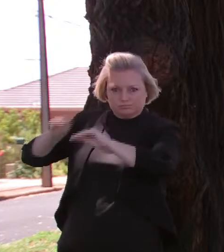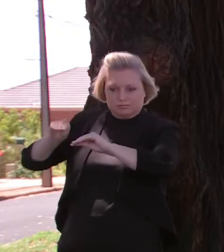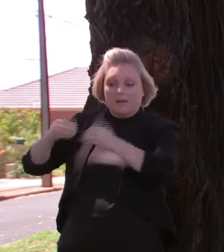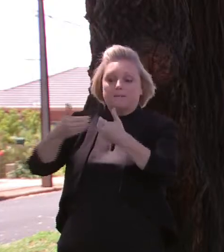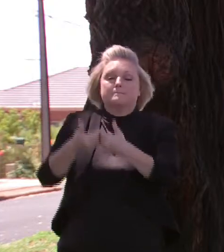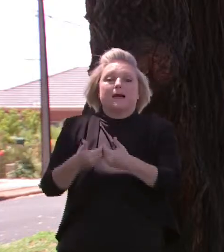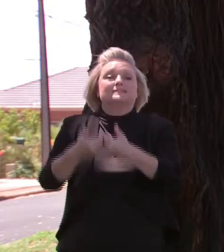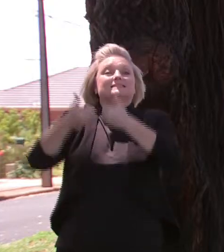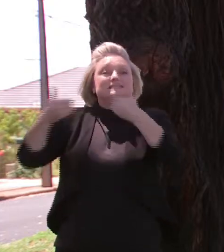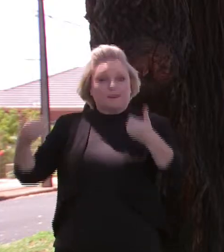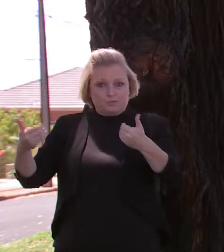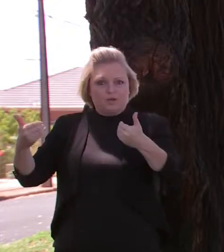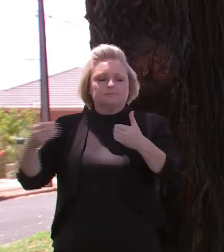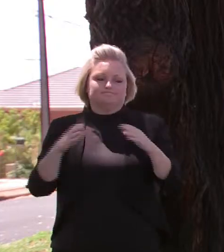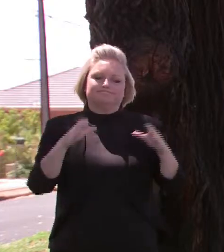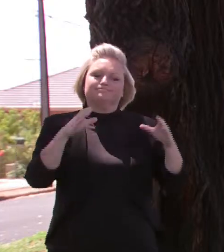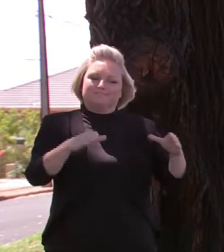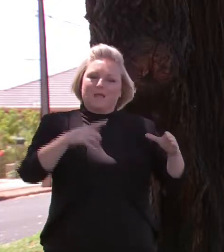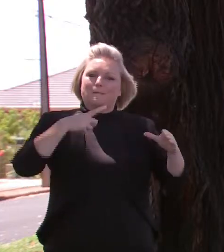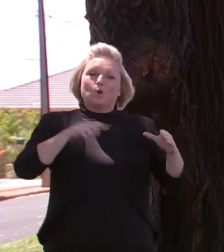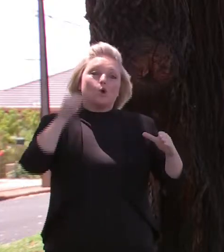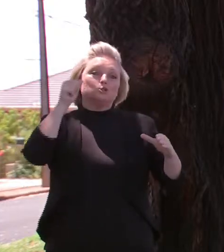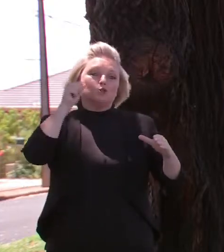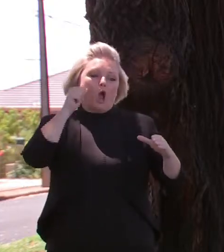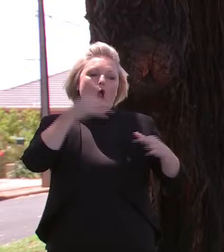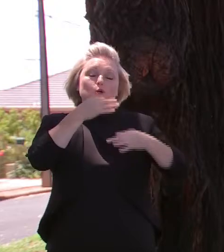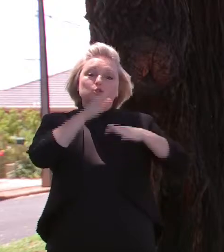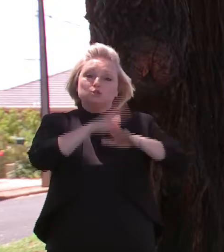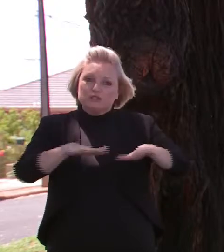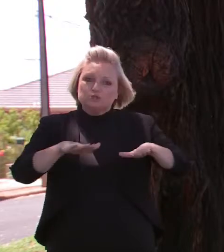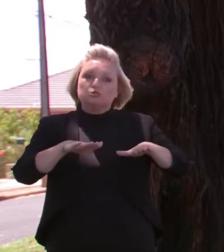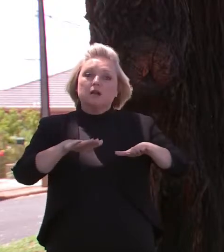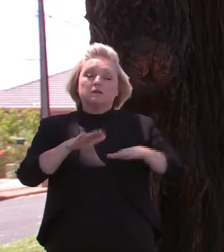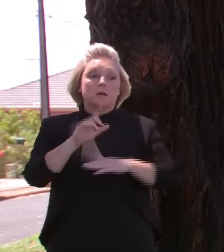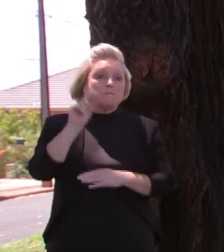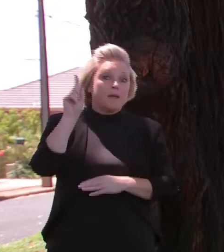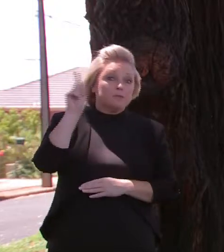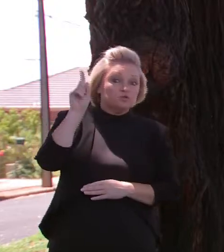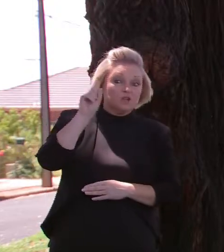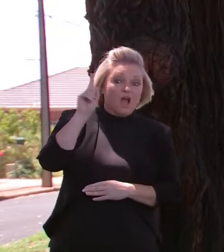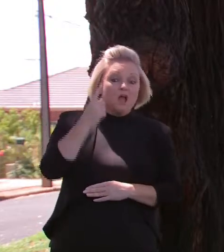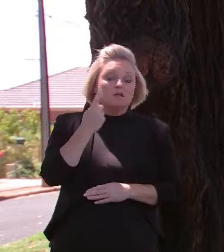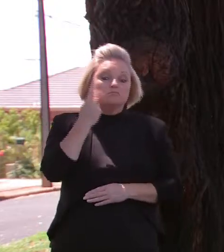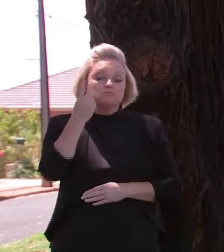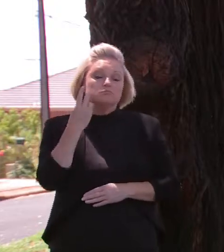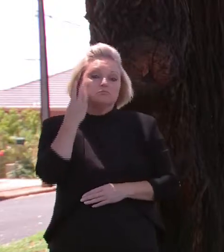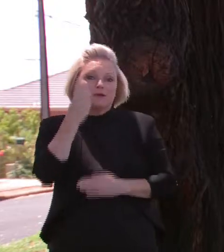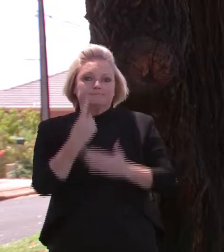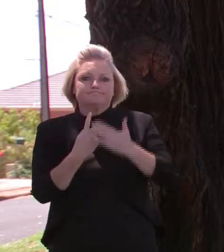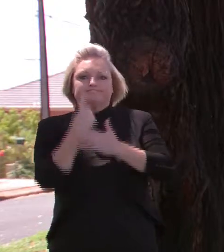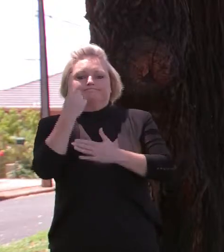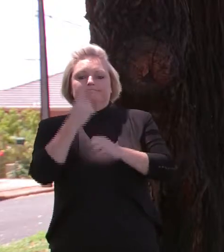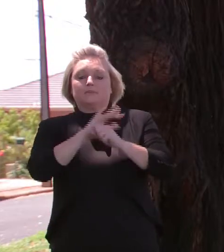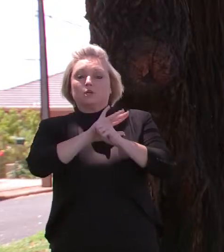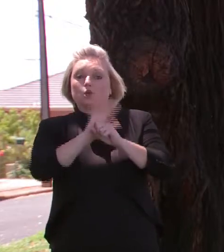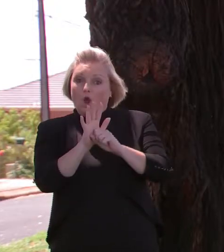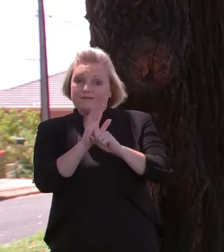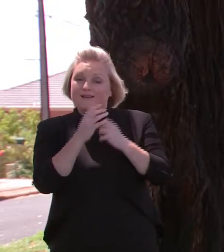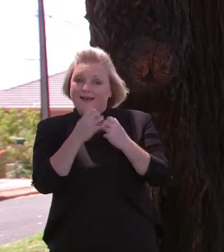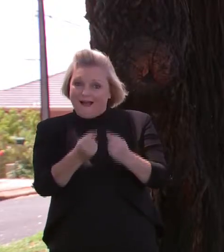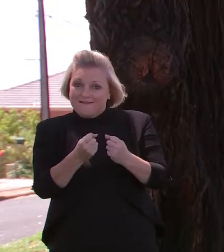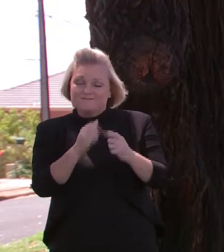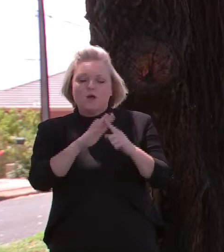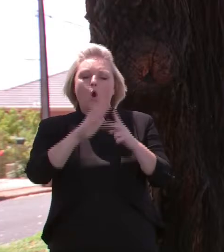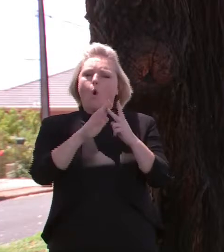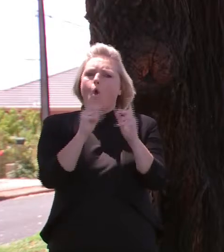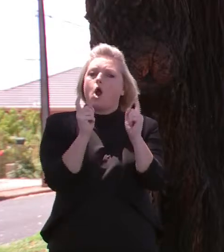know that there are going to be a number of children who are right now or will be in the coming weeks who are COVID positive or are indeed